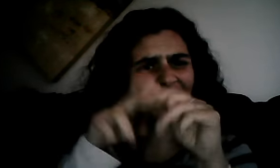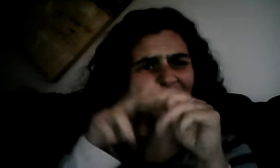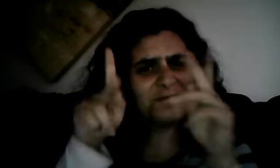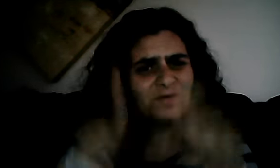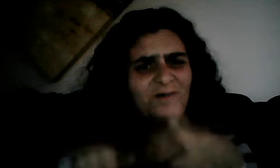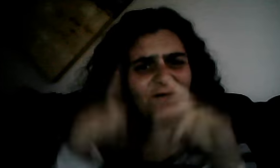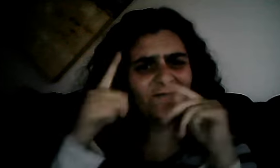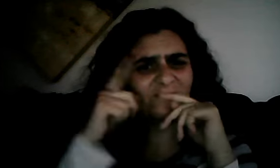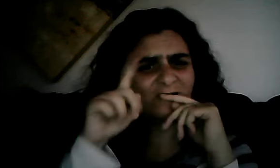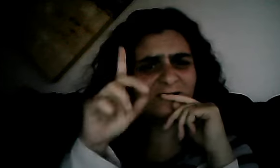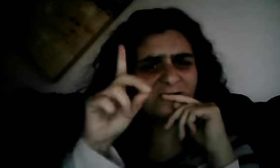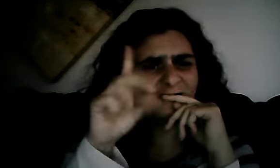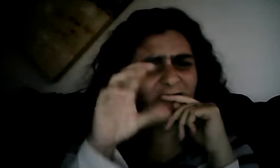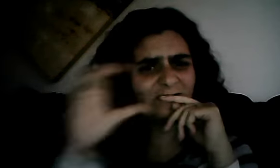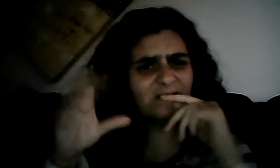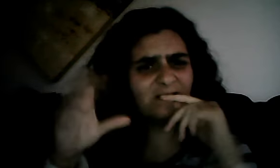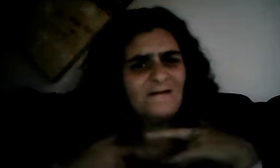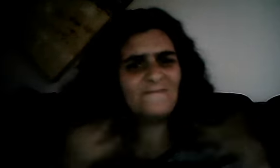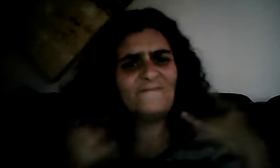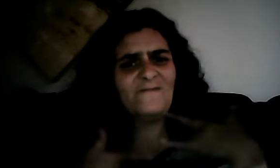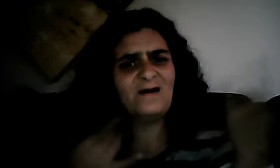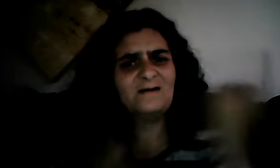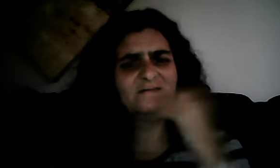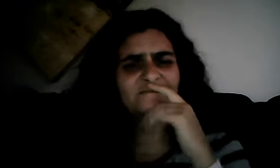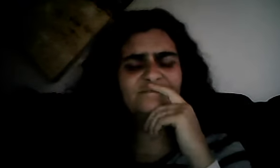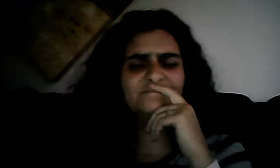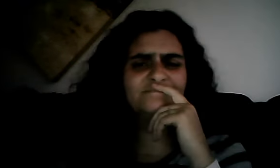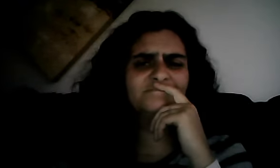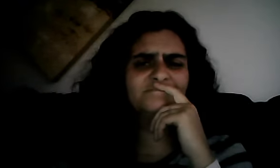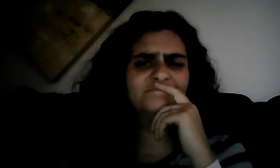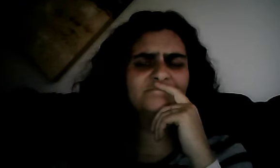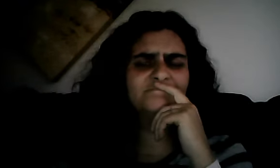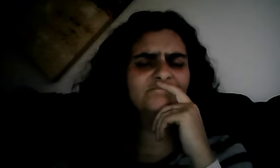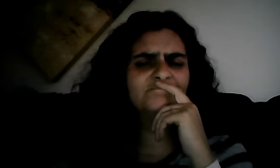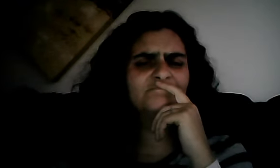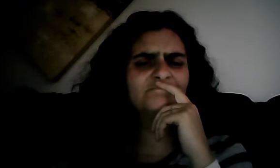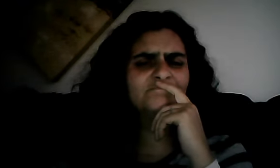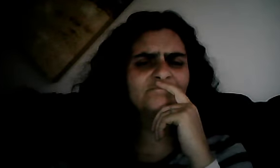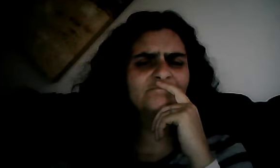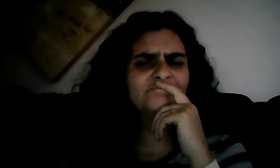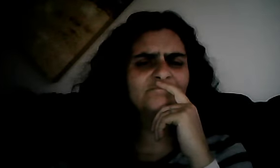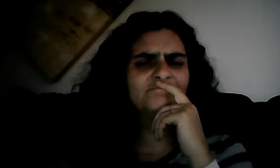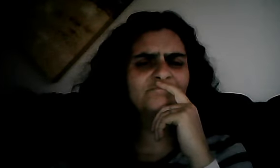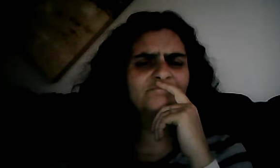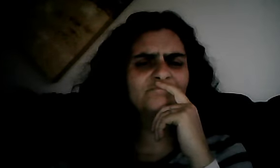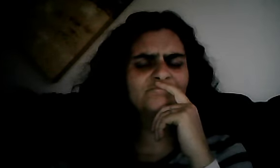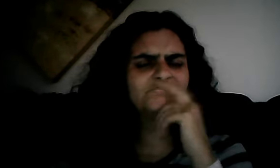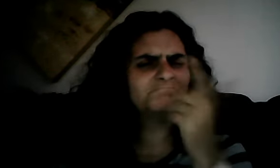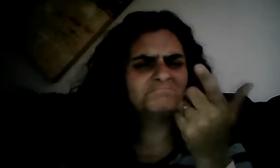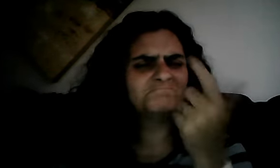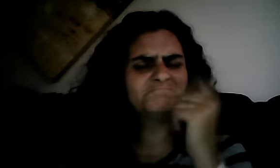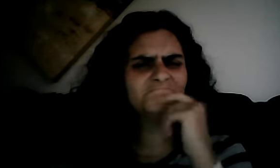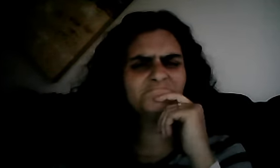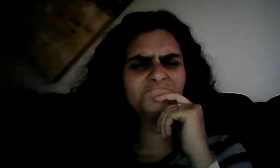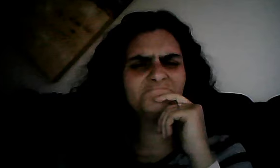drive! That's right! You got your learner's permit. Well, you have had a tough day. As long as you're driving your